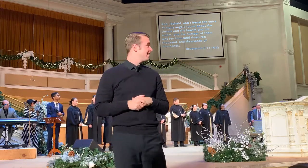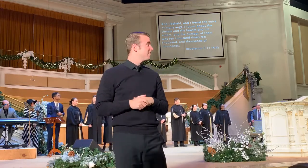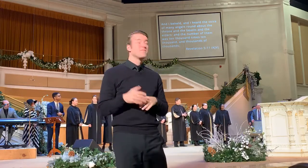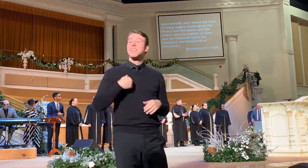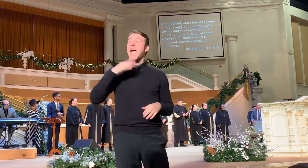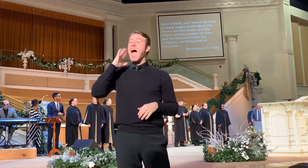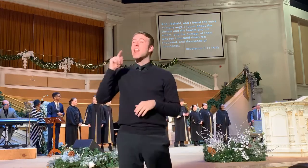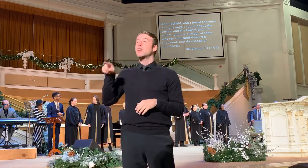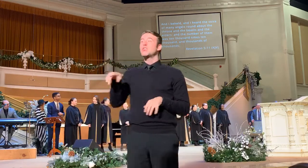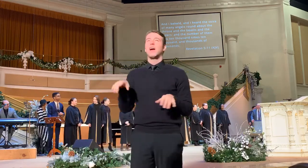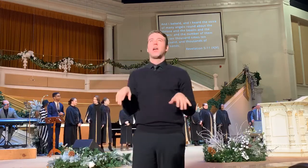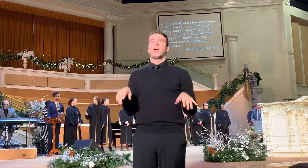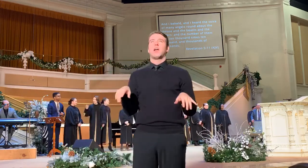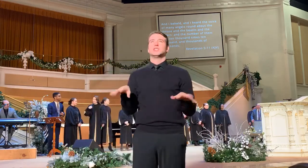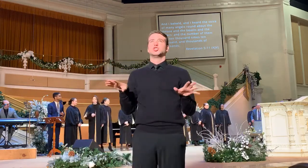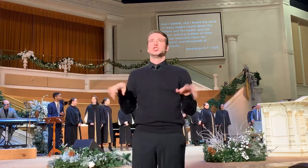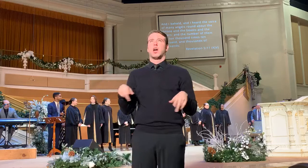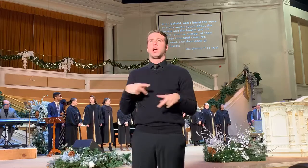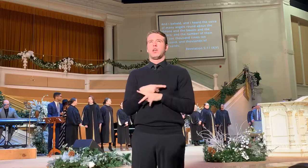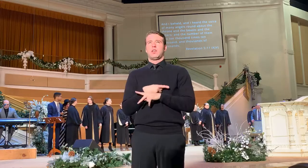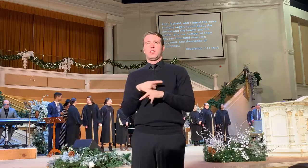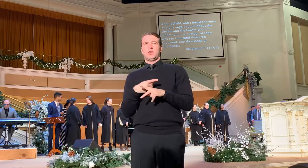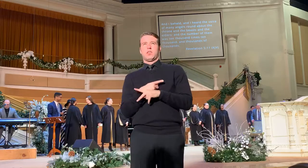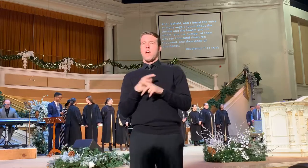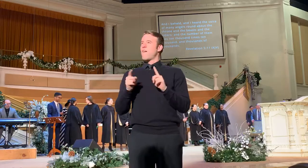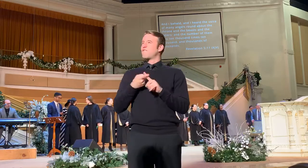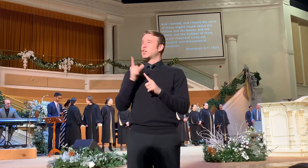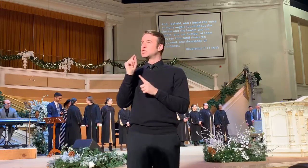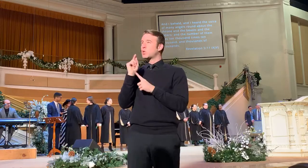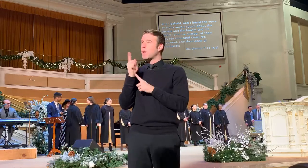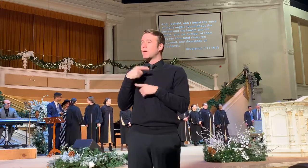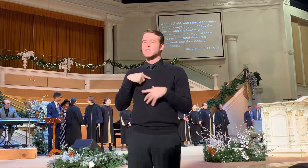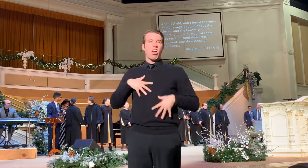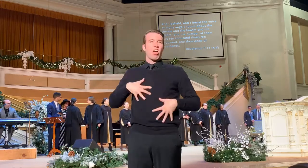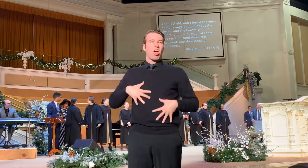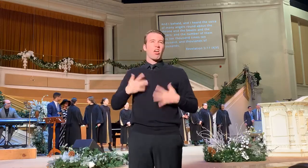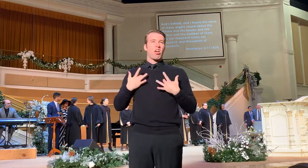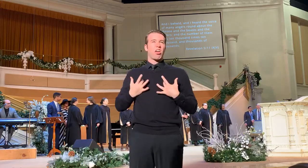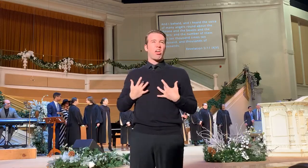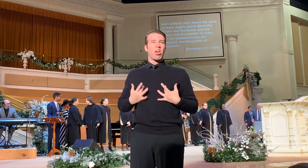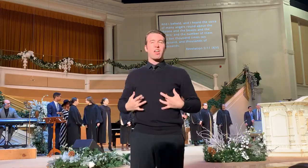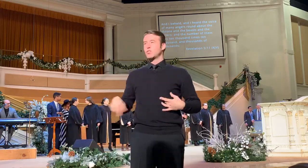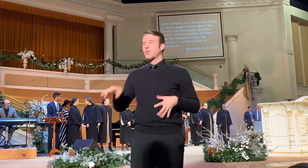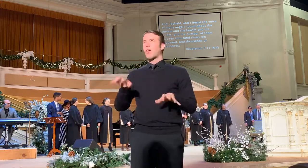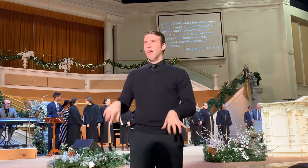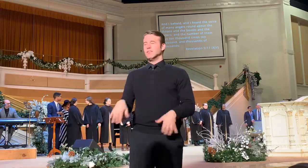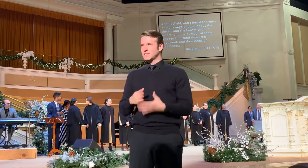I know I had to shell shock because you couldn't figure out why the first 20 minutes I was preaching so impressive.